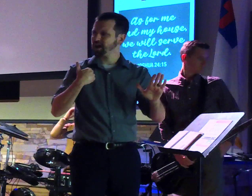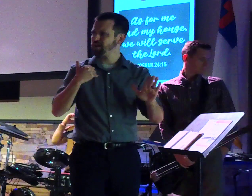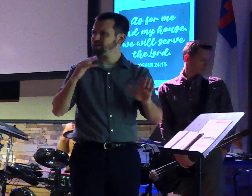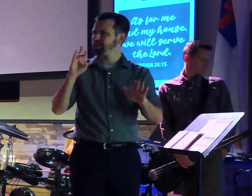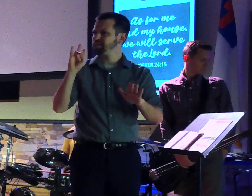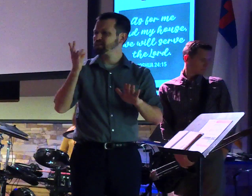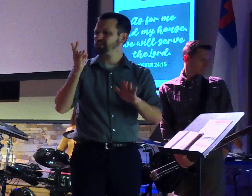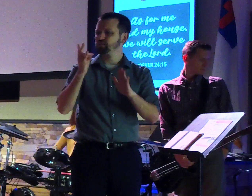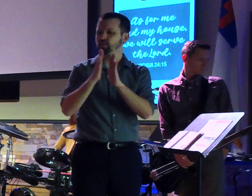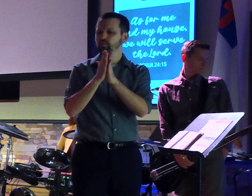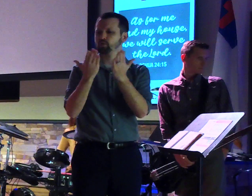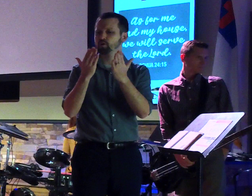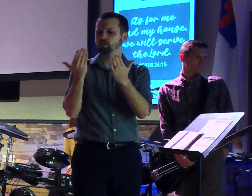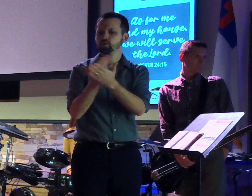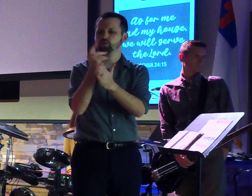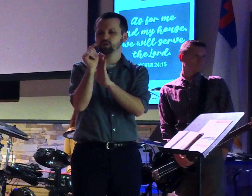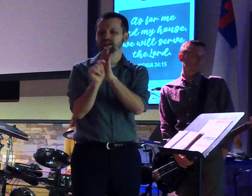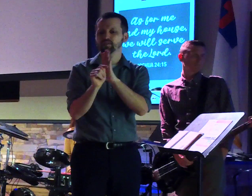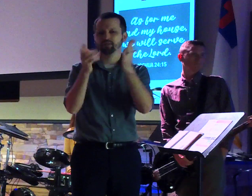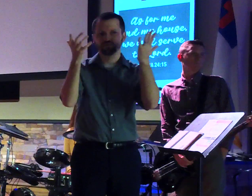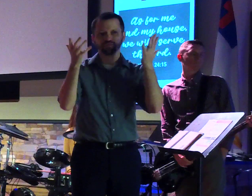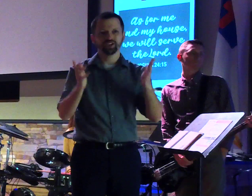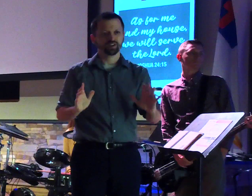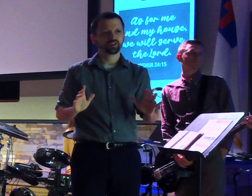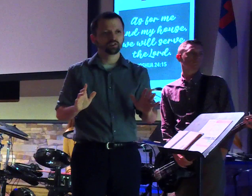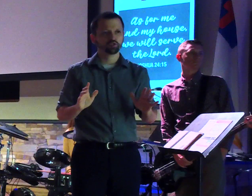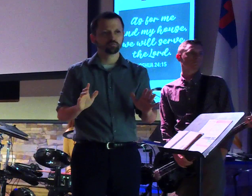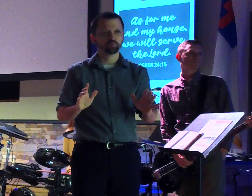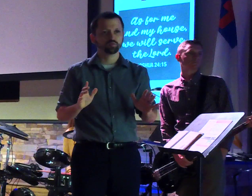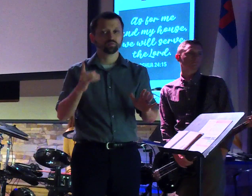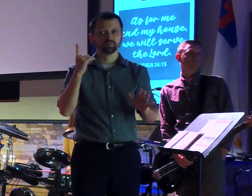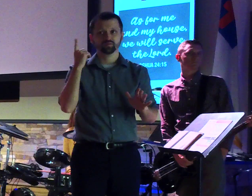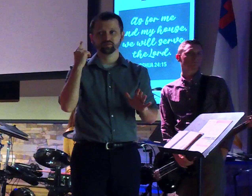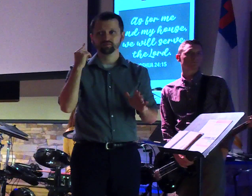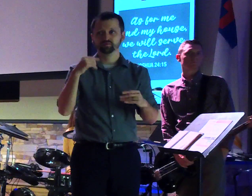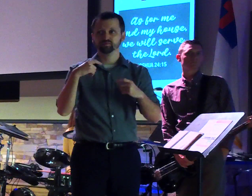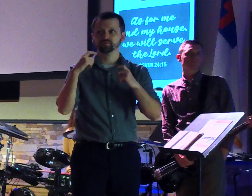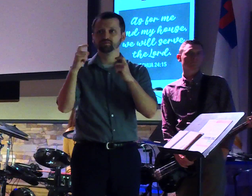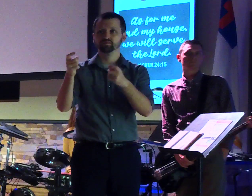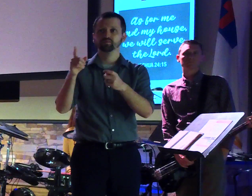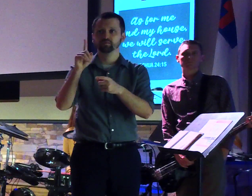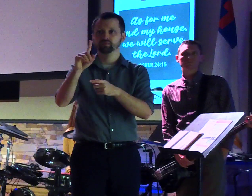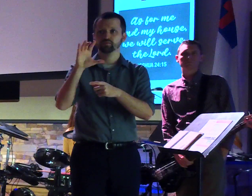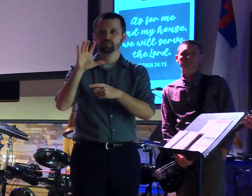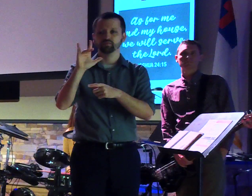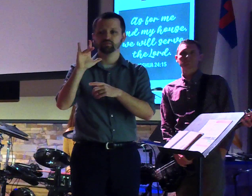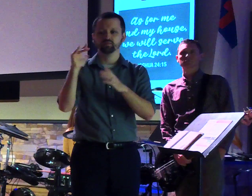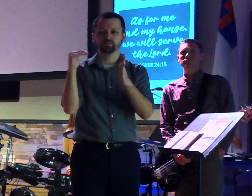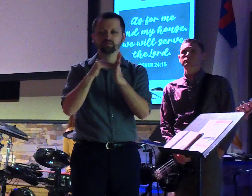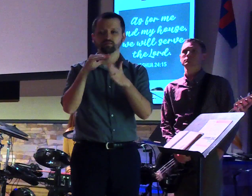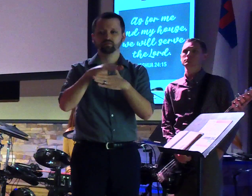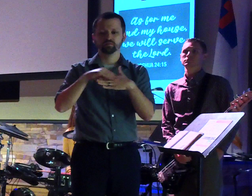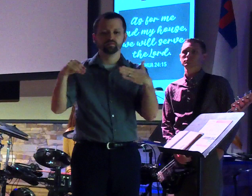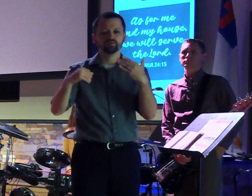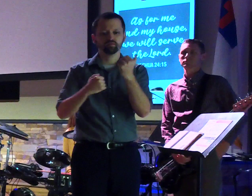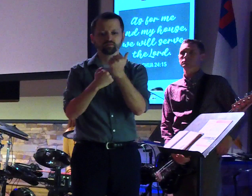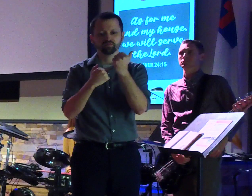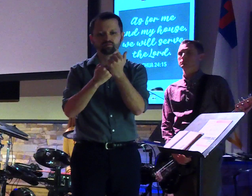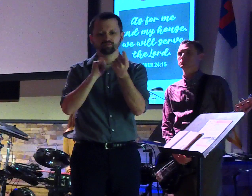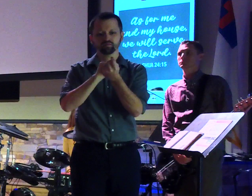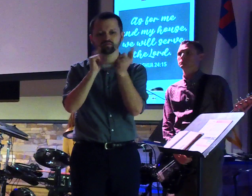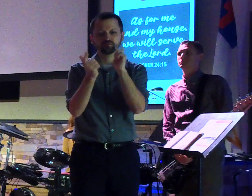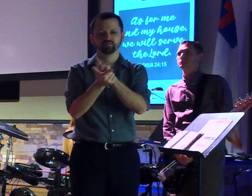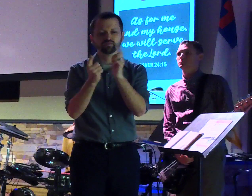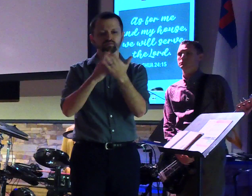17 books of the New Testament done now. And last year we gave about $125,000 towards that translation